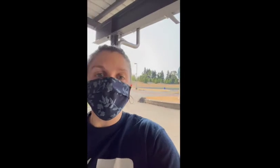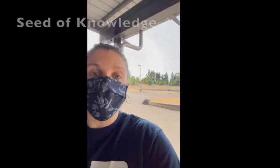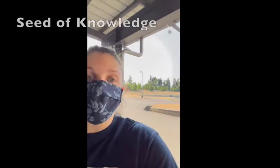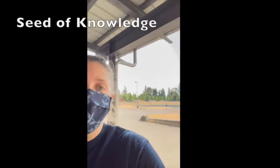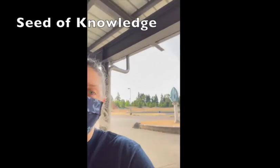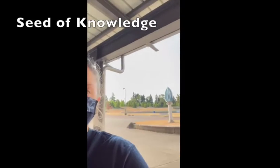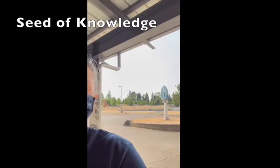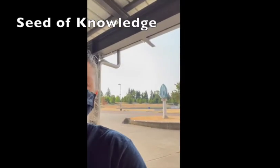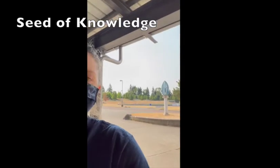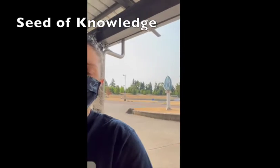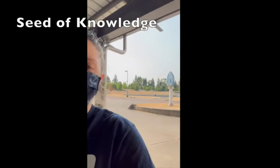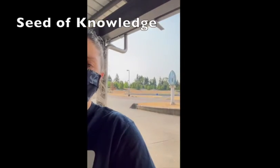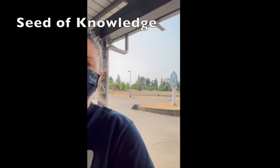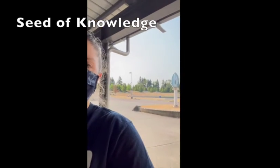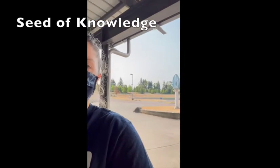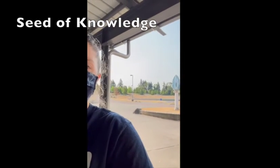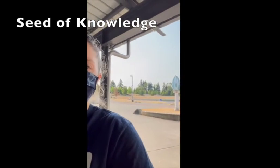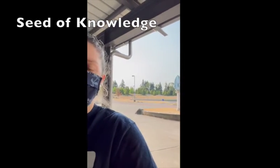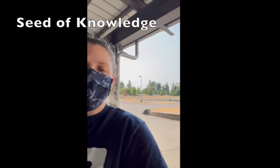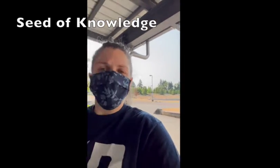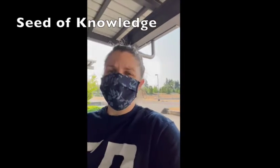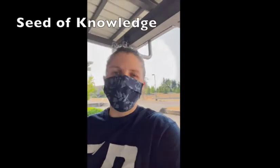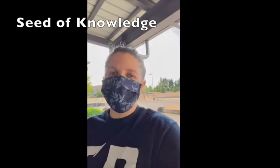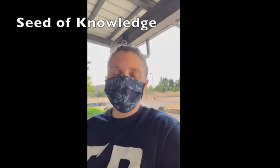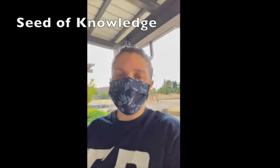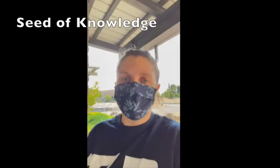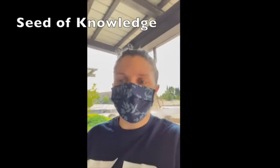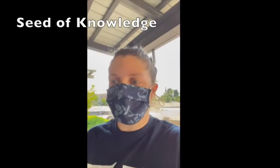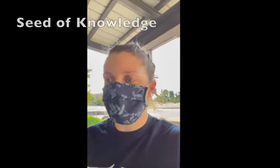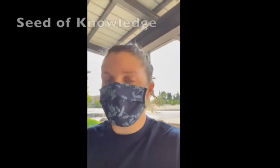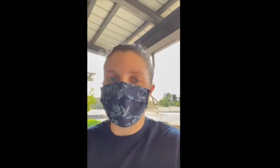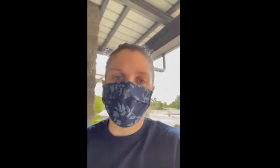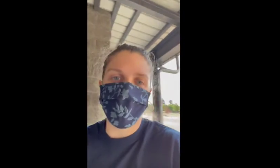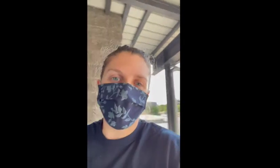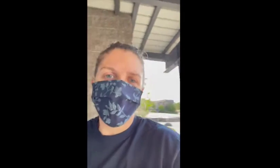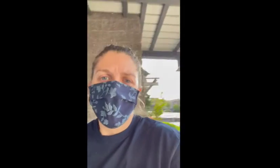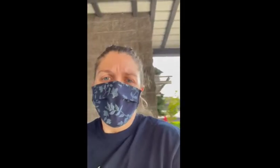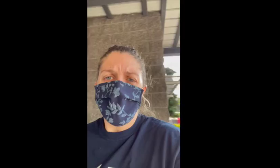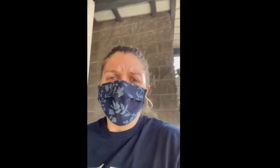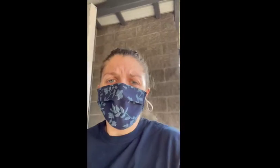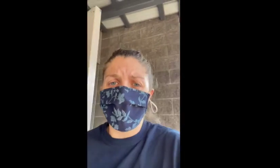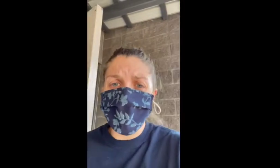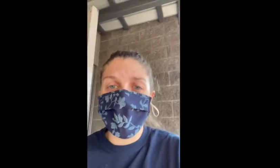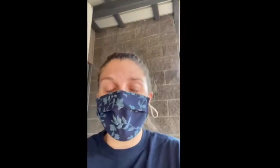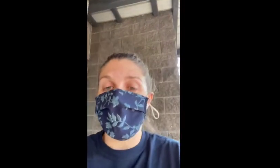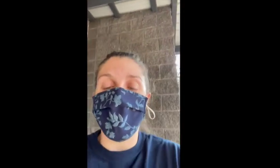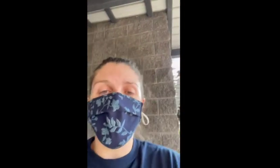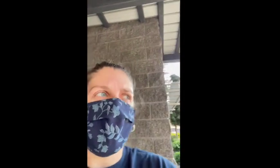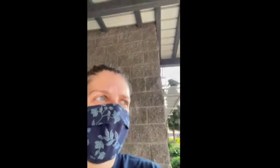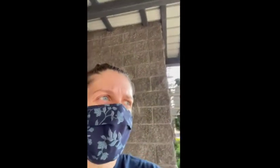Seed of Knowledge, which is a statue we have. Just represents how much we appreciate and care about our